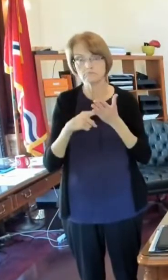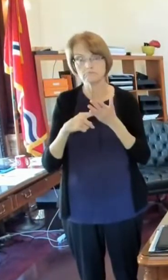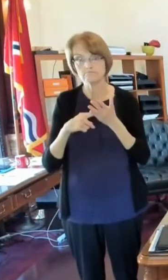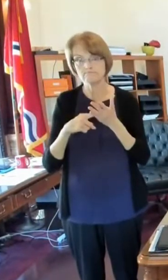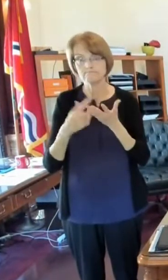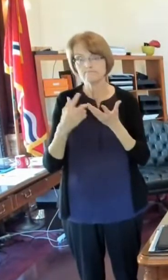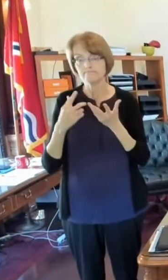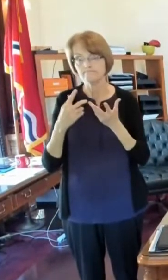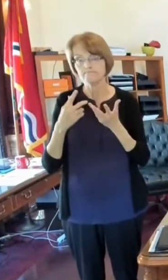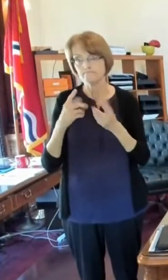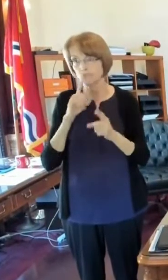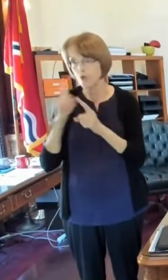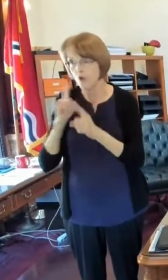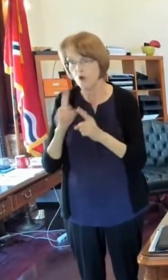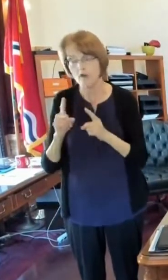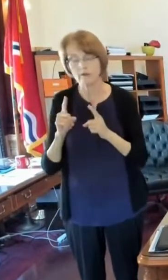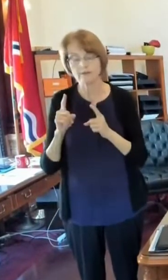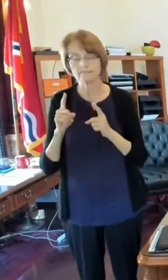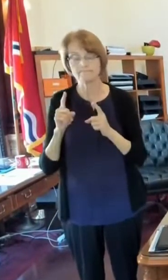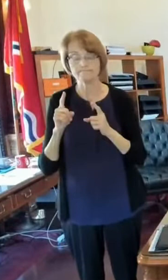honestly, I think there is